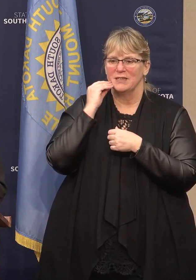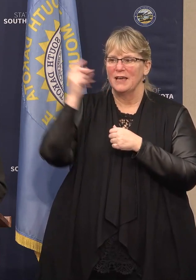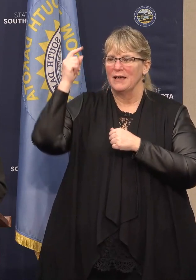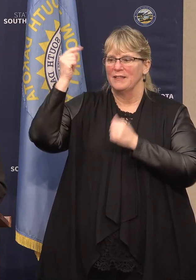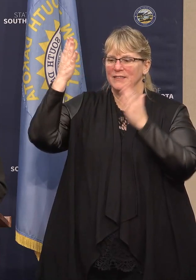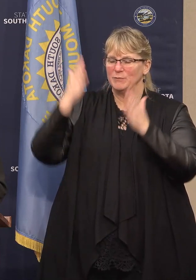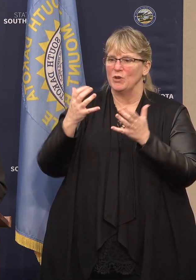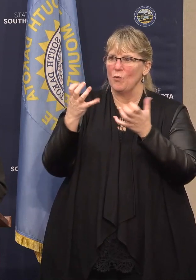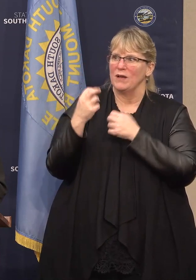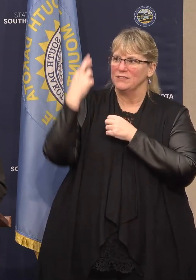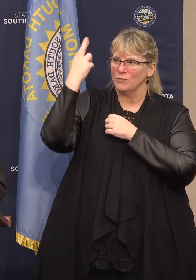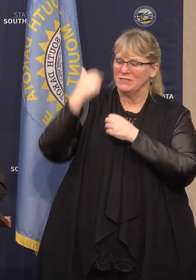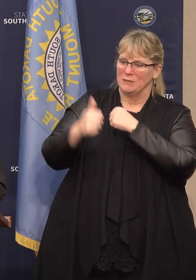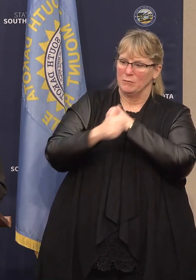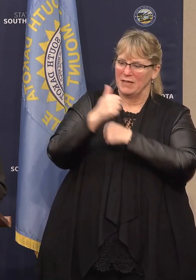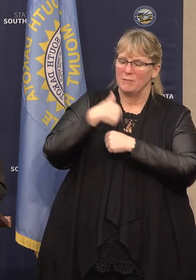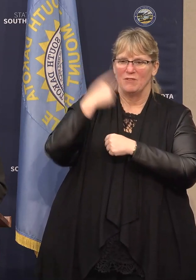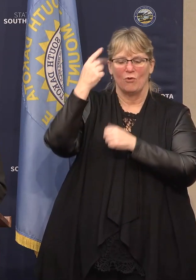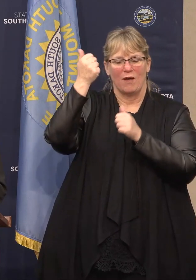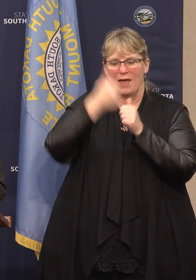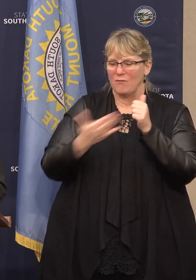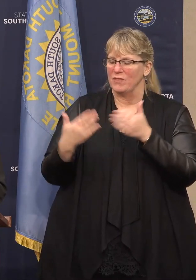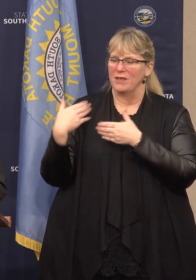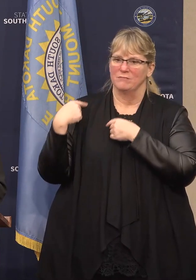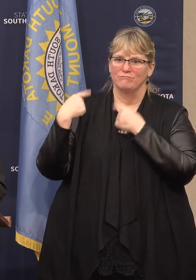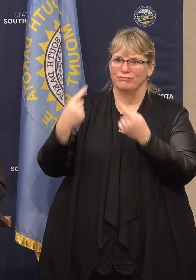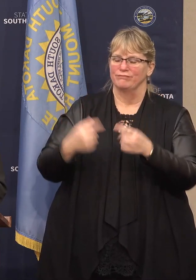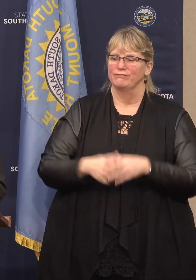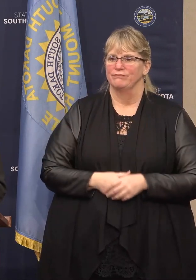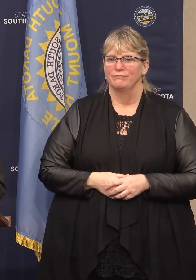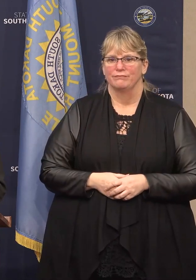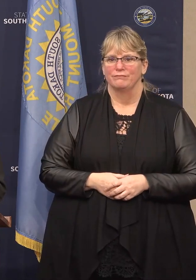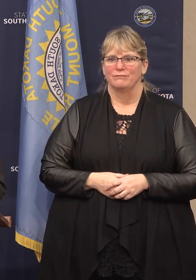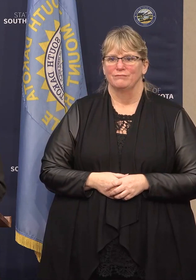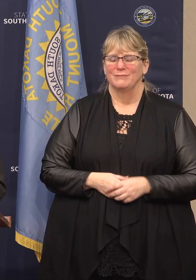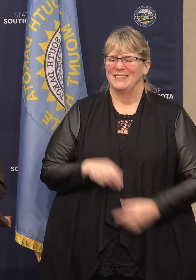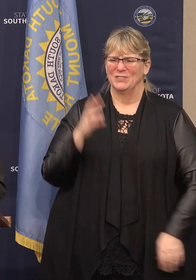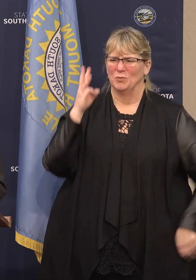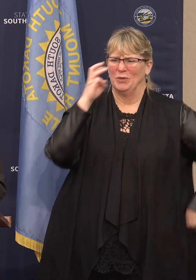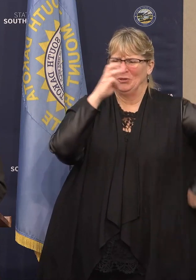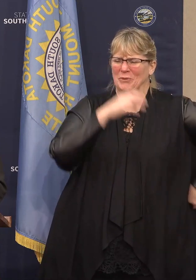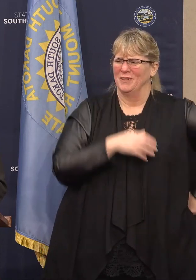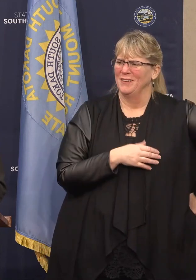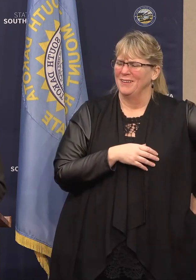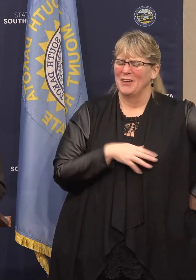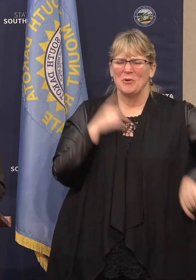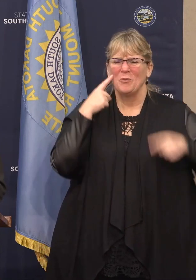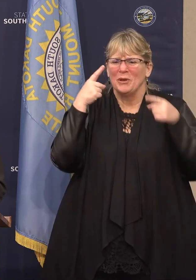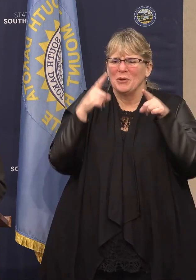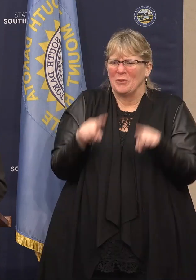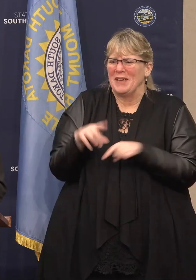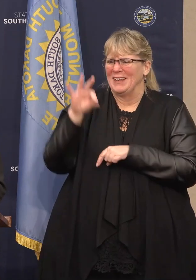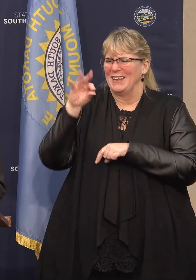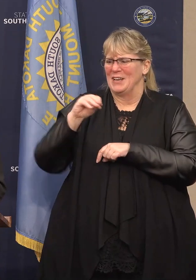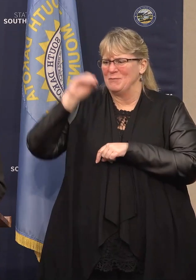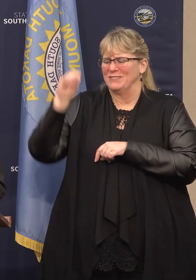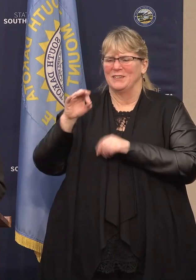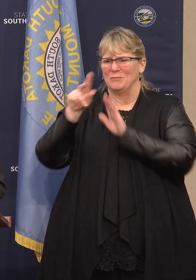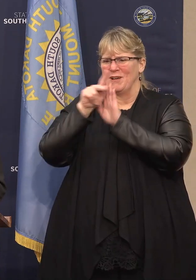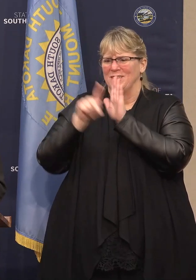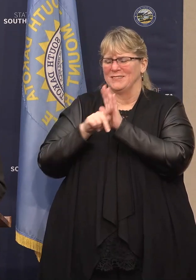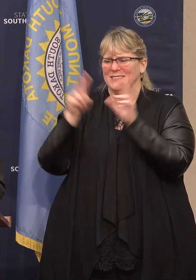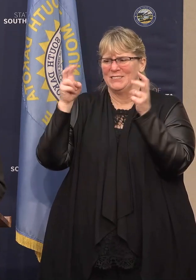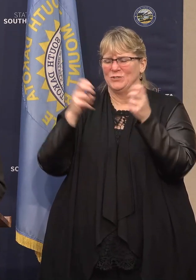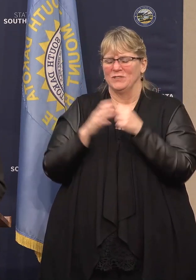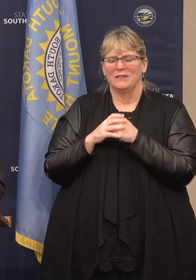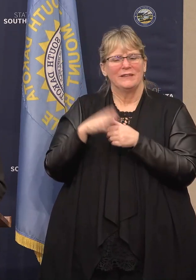for a reason to blame me for everything. And it's weird, because we agree on probably 90% of policy issues.